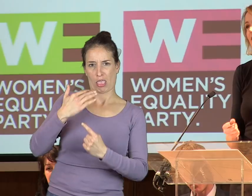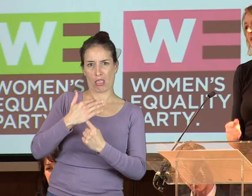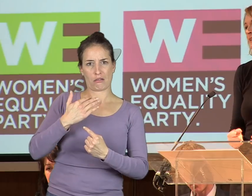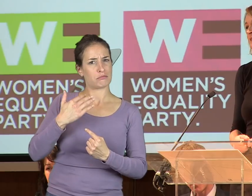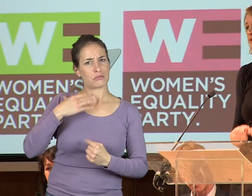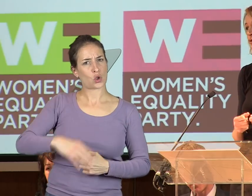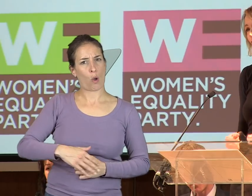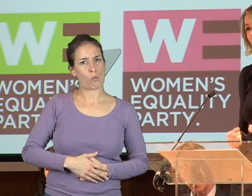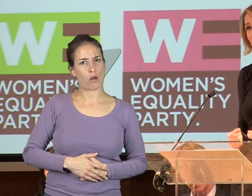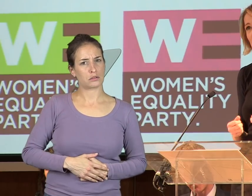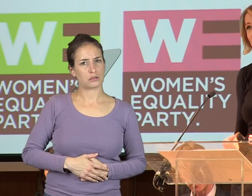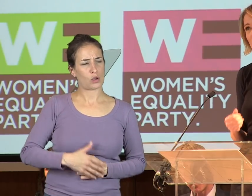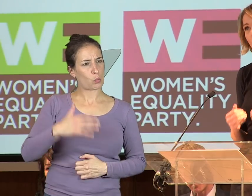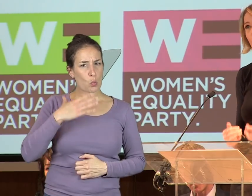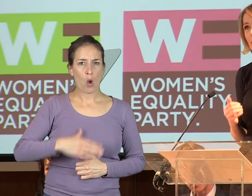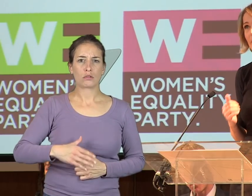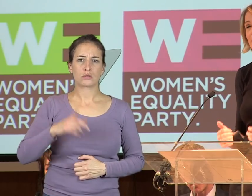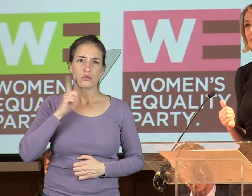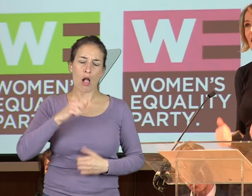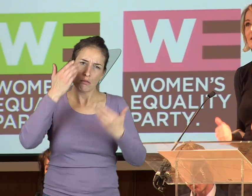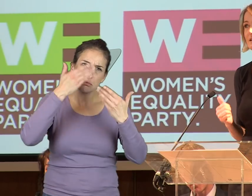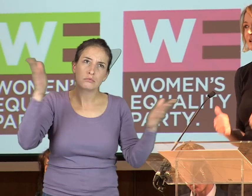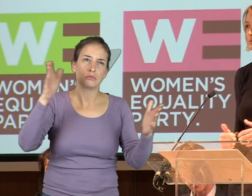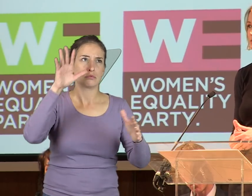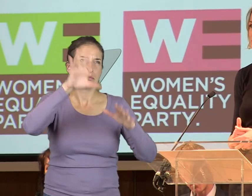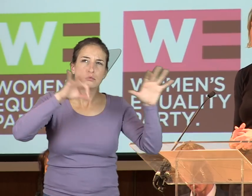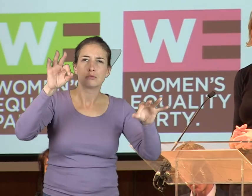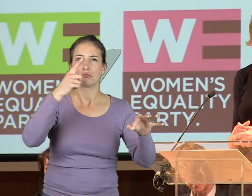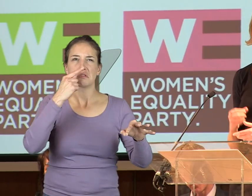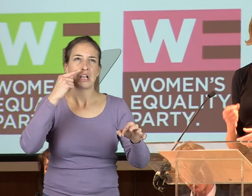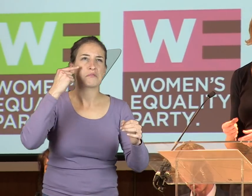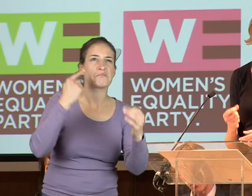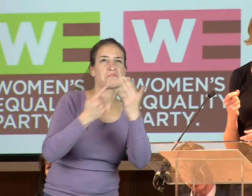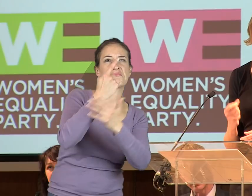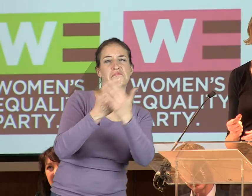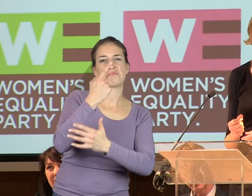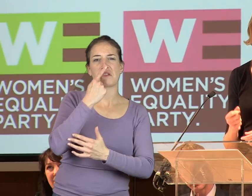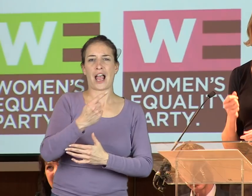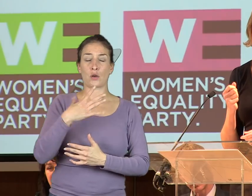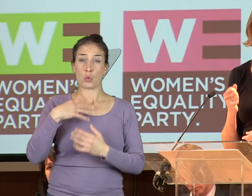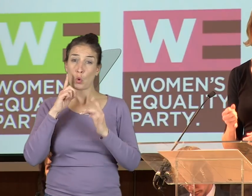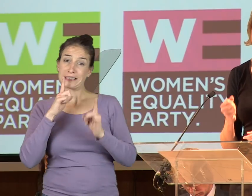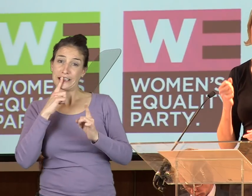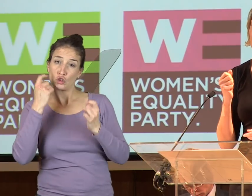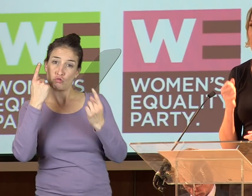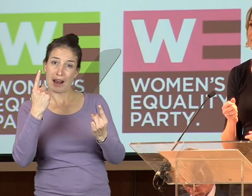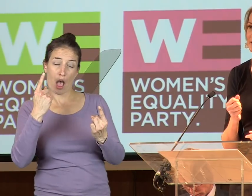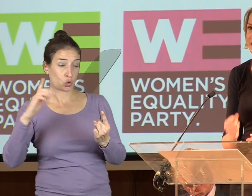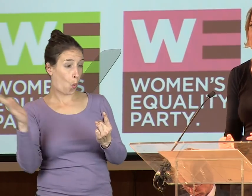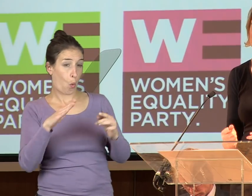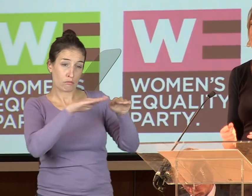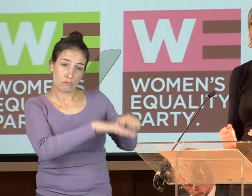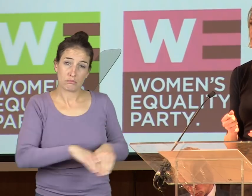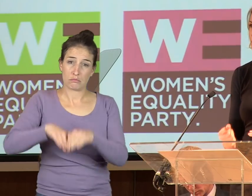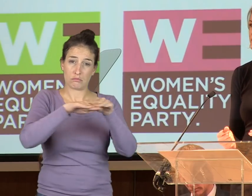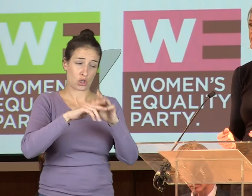to understand that it's normal to treat all people as equal. And we say that schools should be judged on the way they